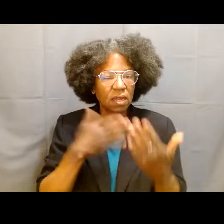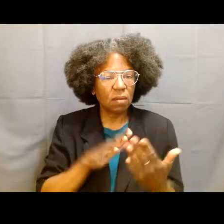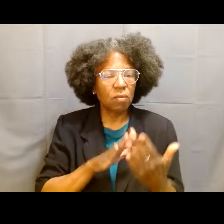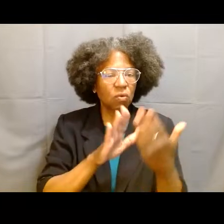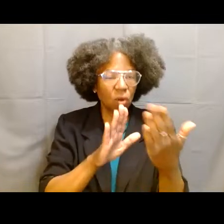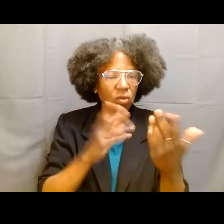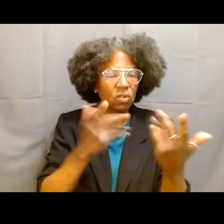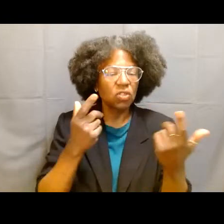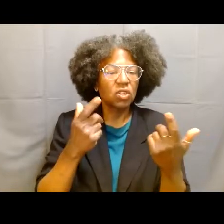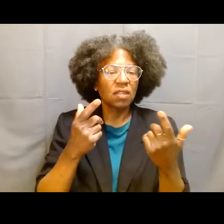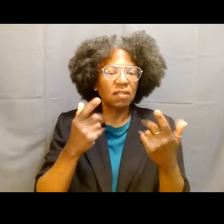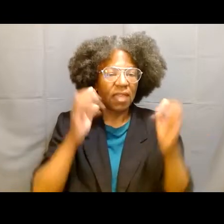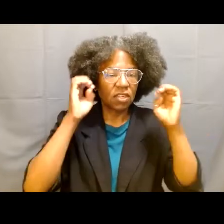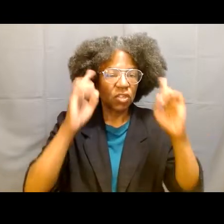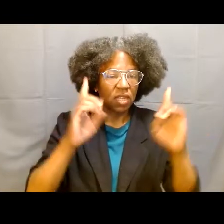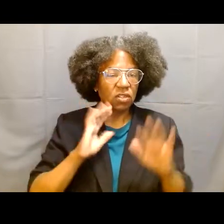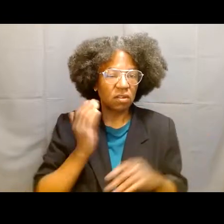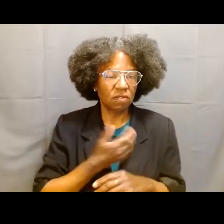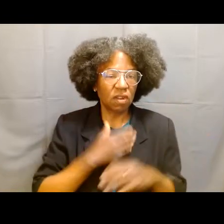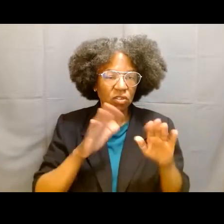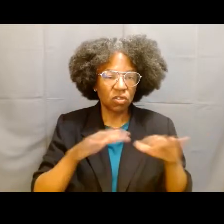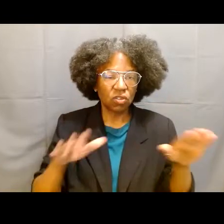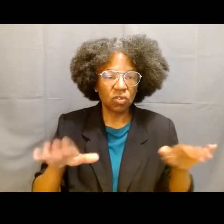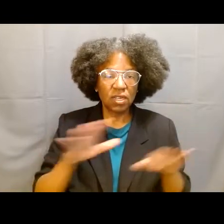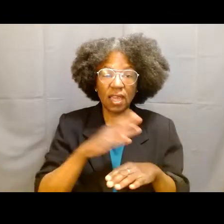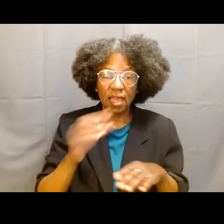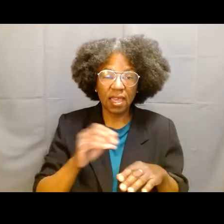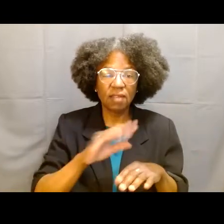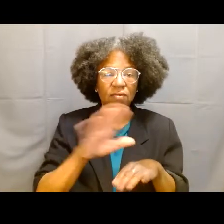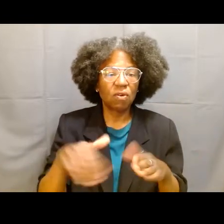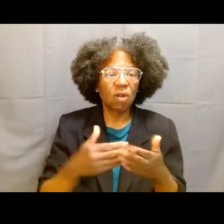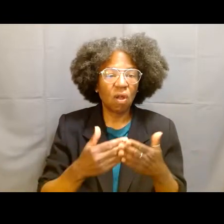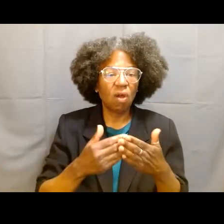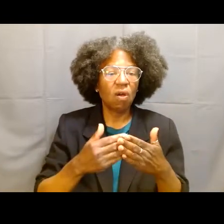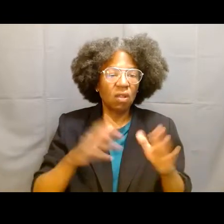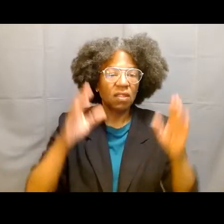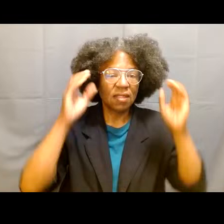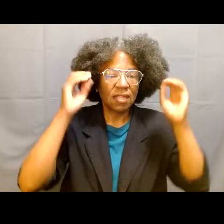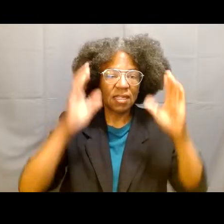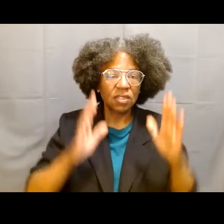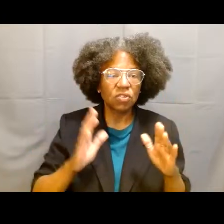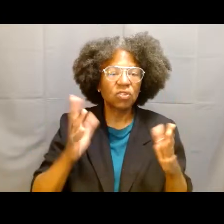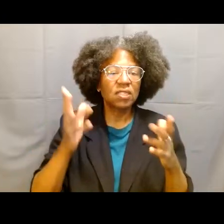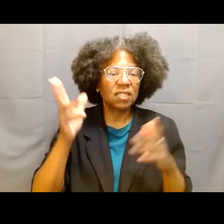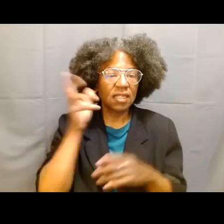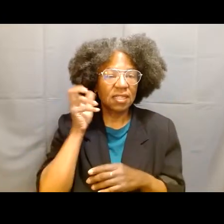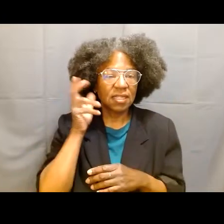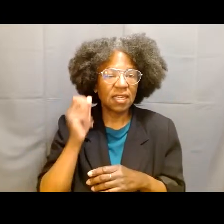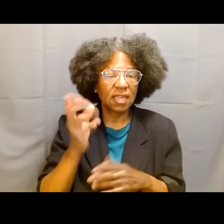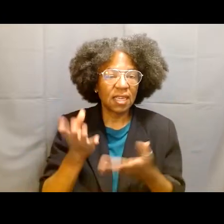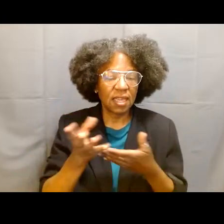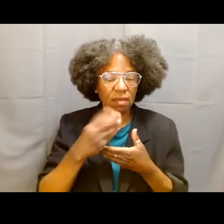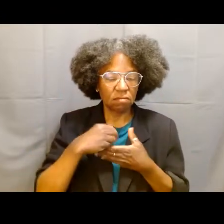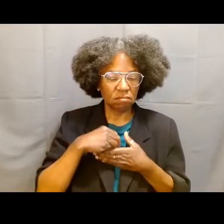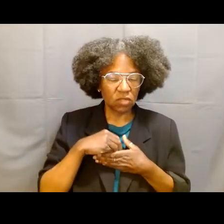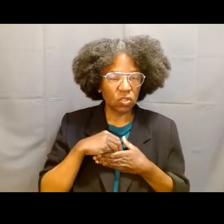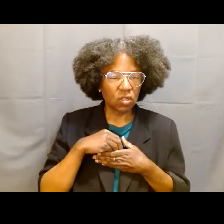teachers. Listening, internalizing, and responding with genuinely